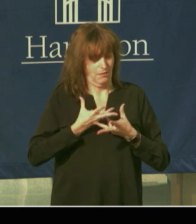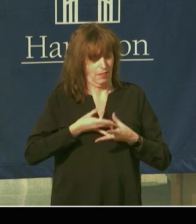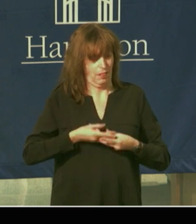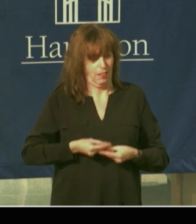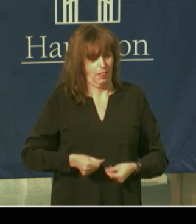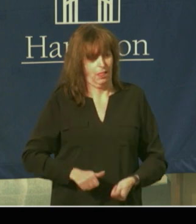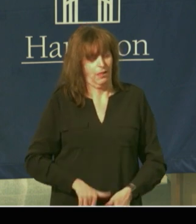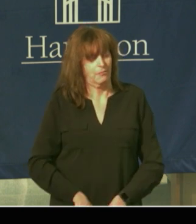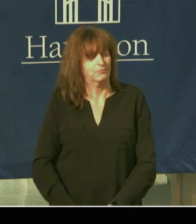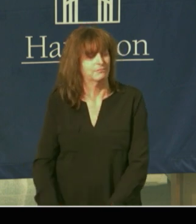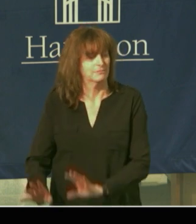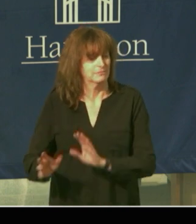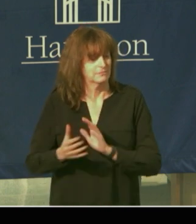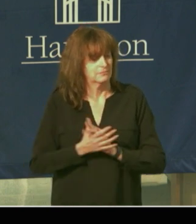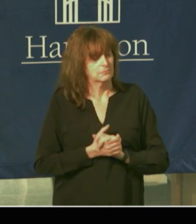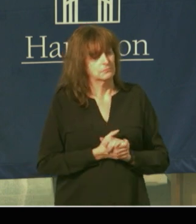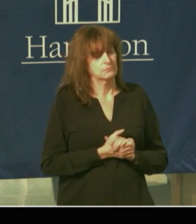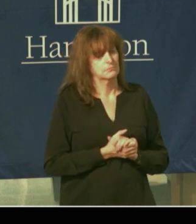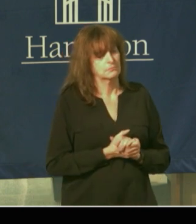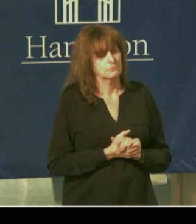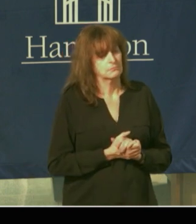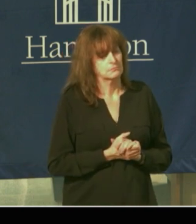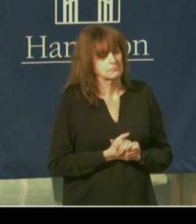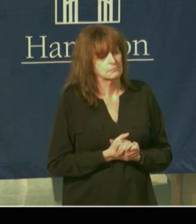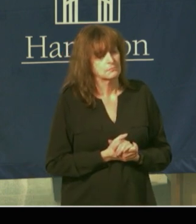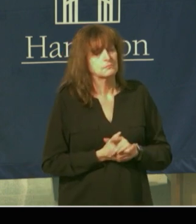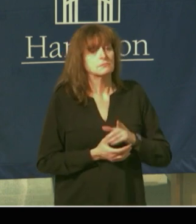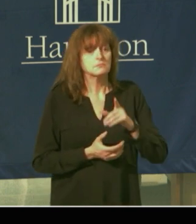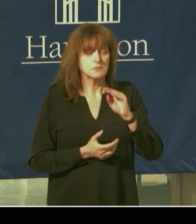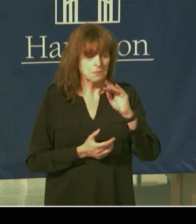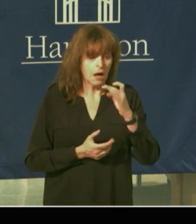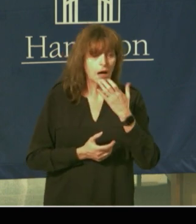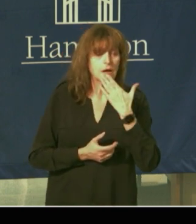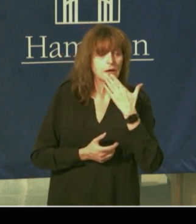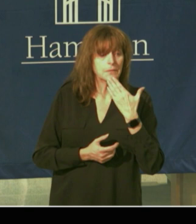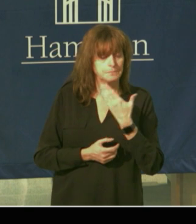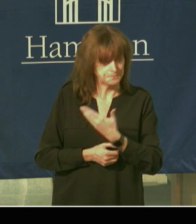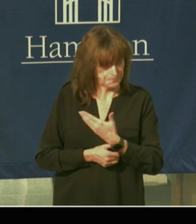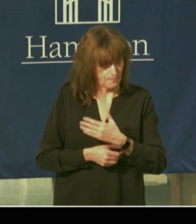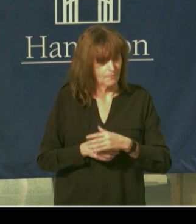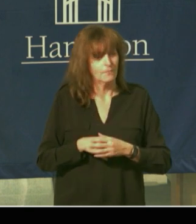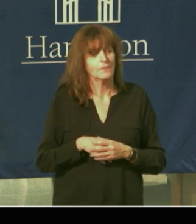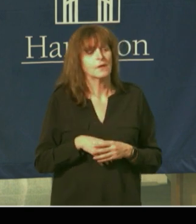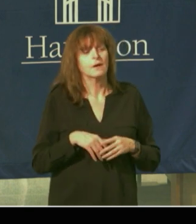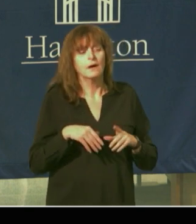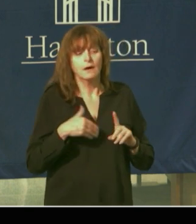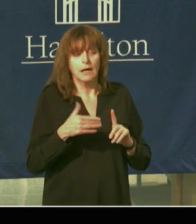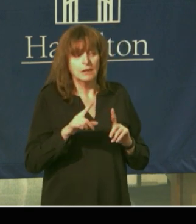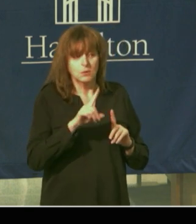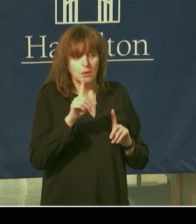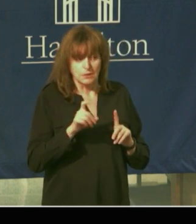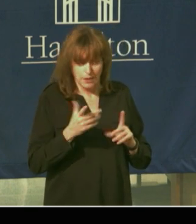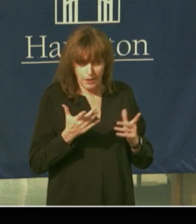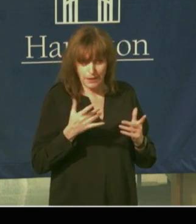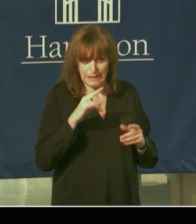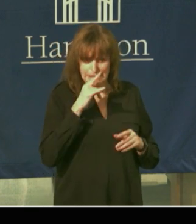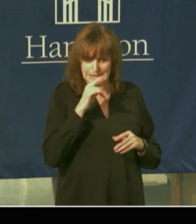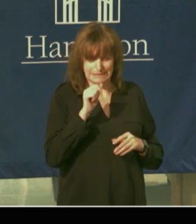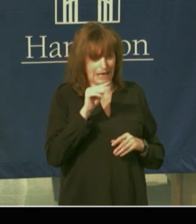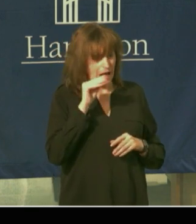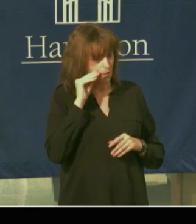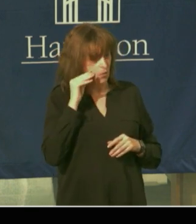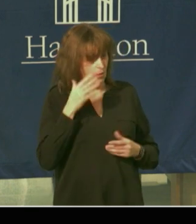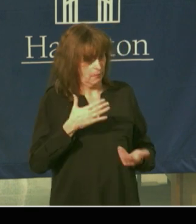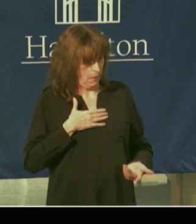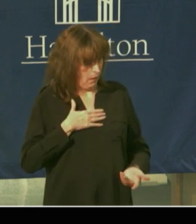Harvey. In regards to kid-friendly activities, I know I've been spending a lot of time with my son and daughter taking lots of walks.